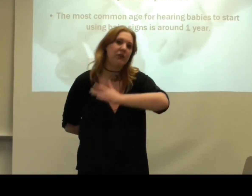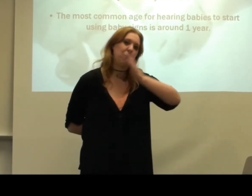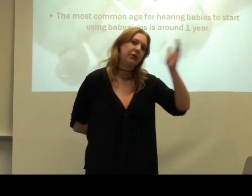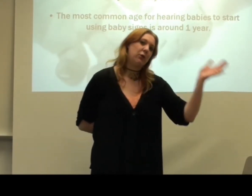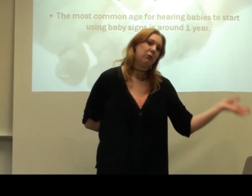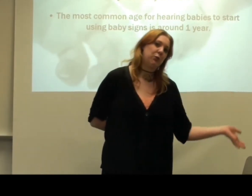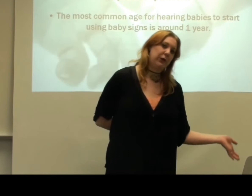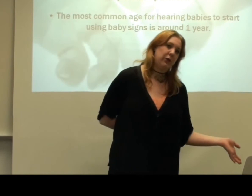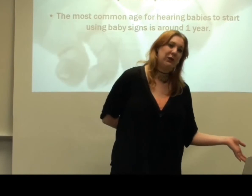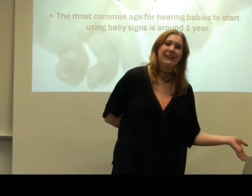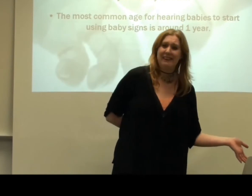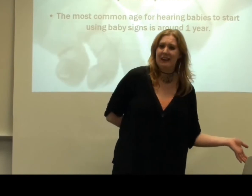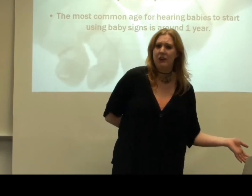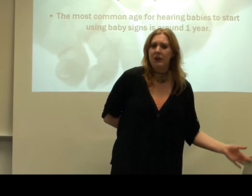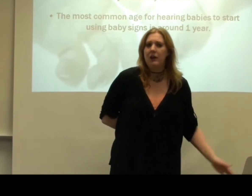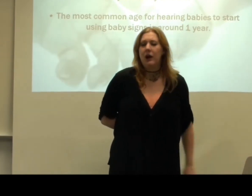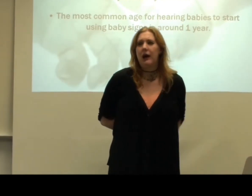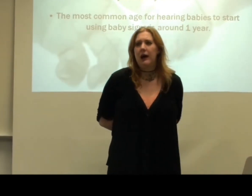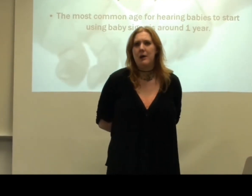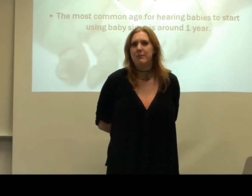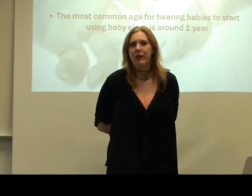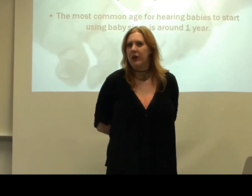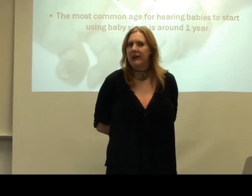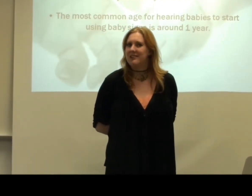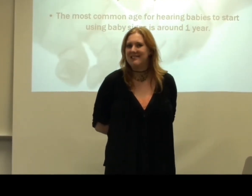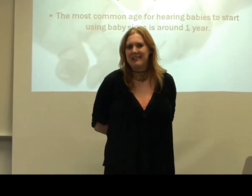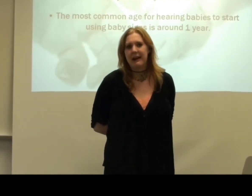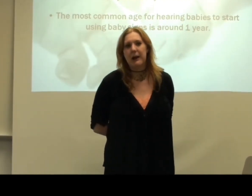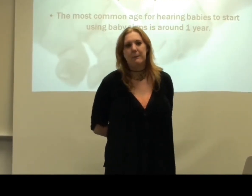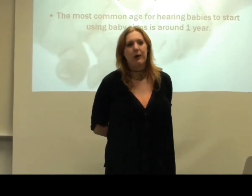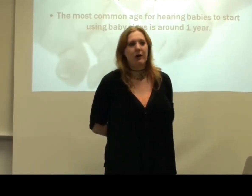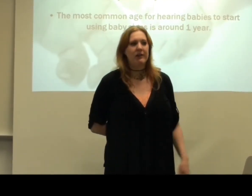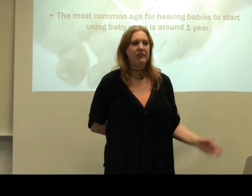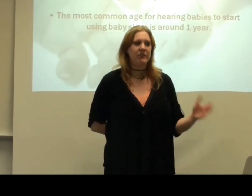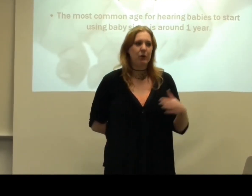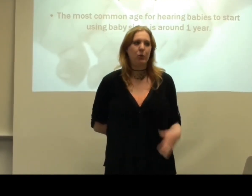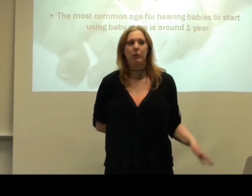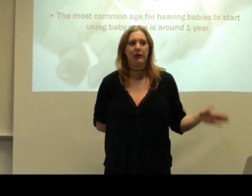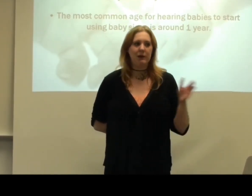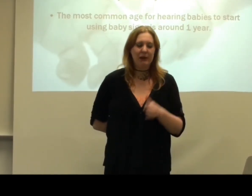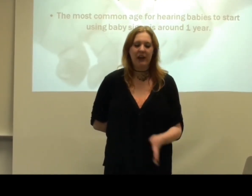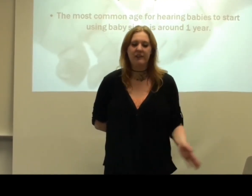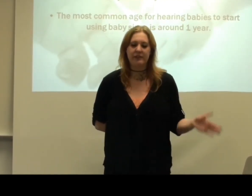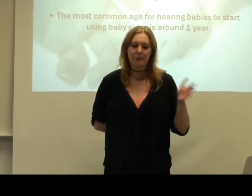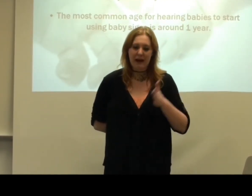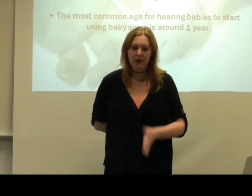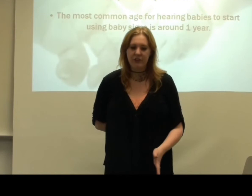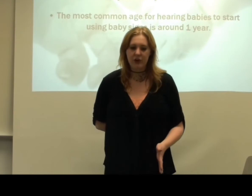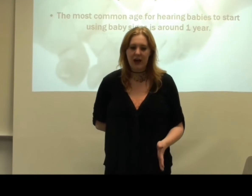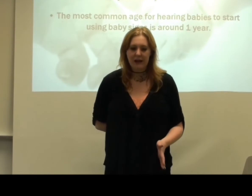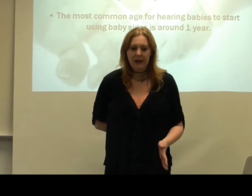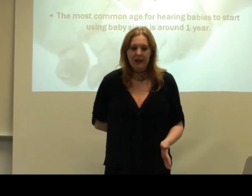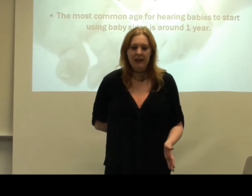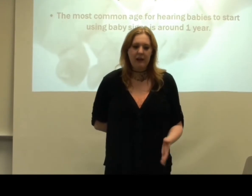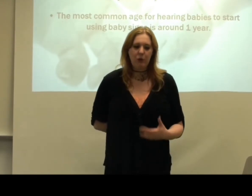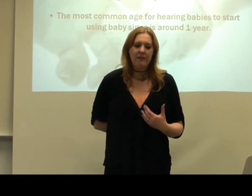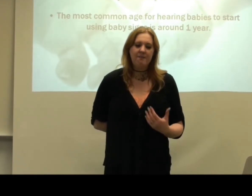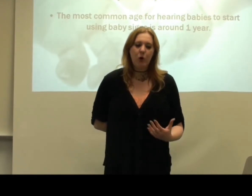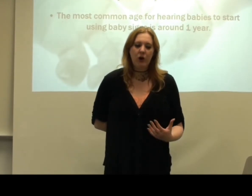when they're really little, they're not going to see that kind of progress, and so because the parents are not getting